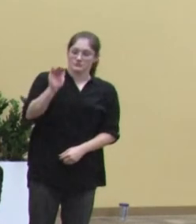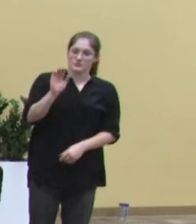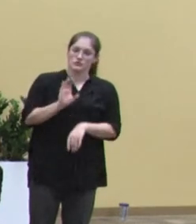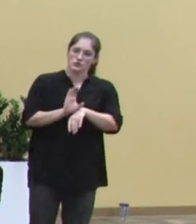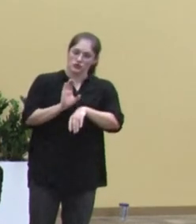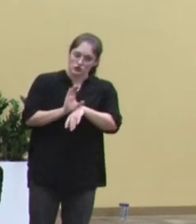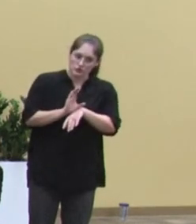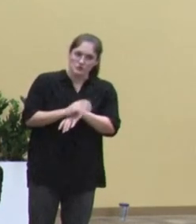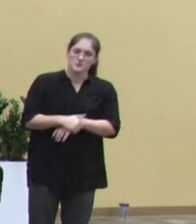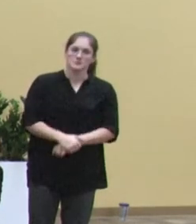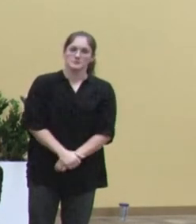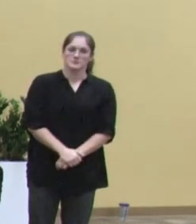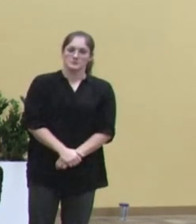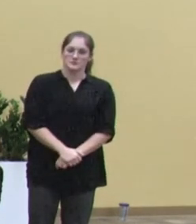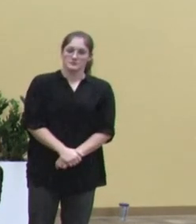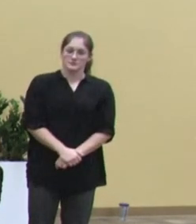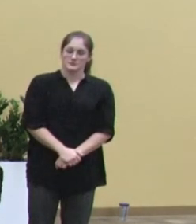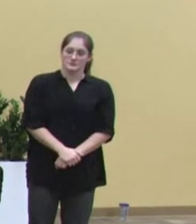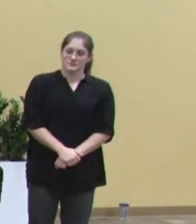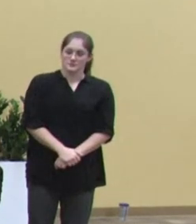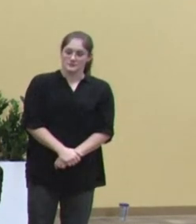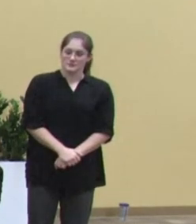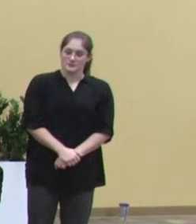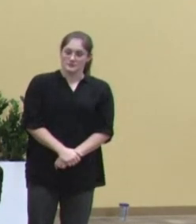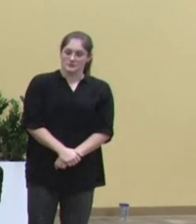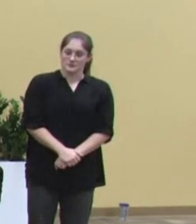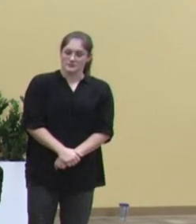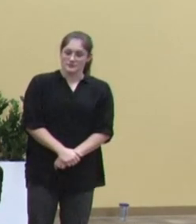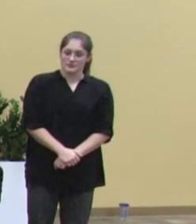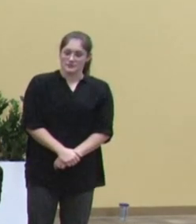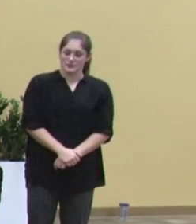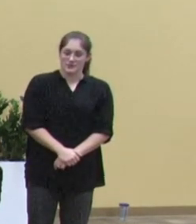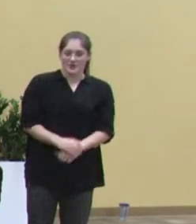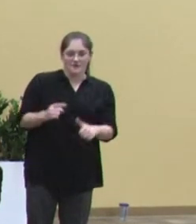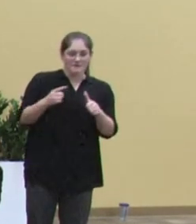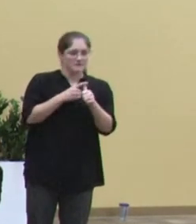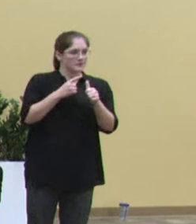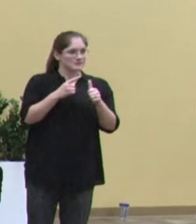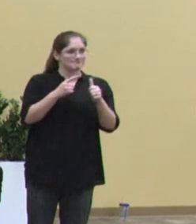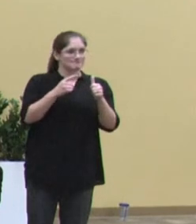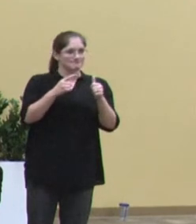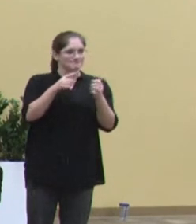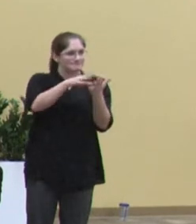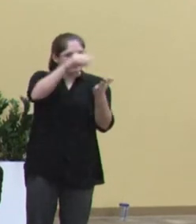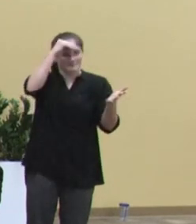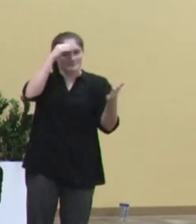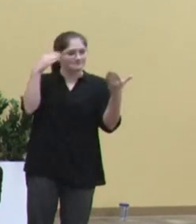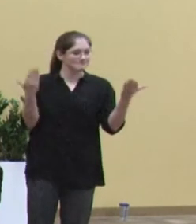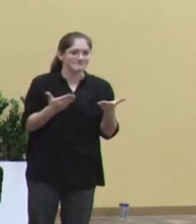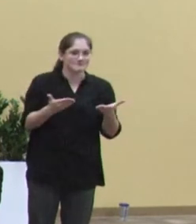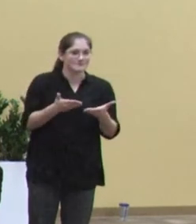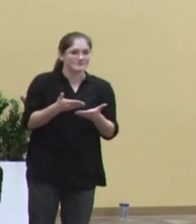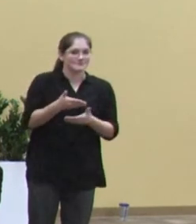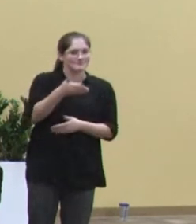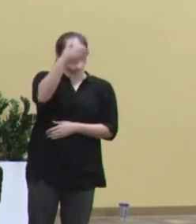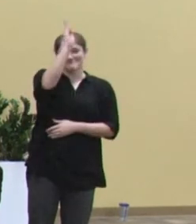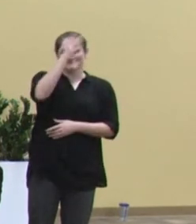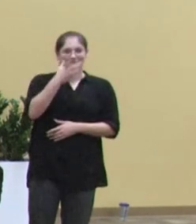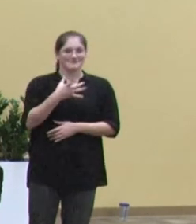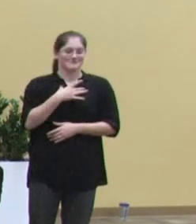church, and one of the very first things that I was taught is God don't like ugly.